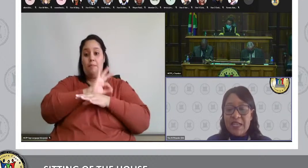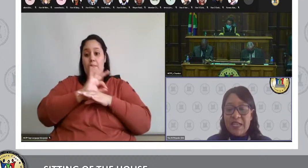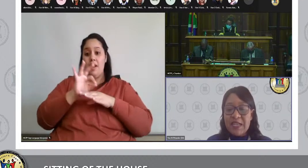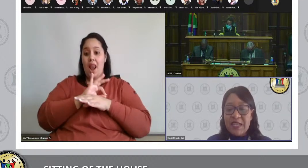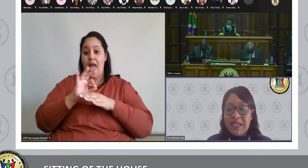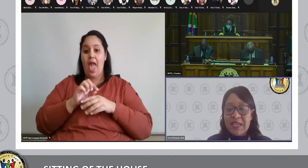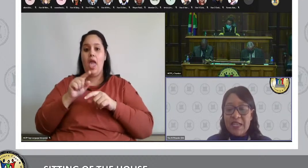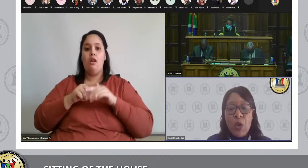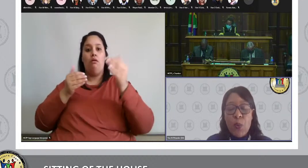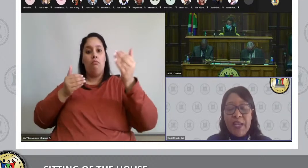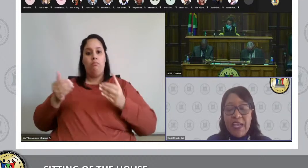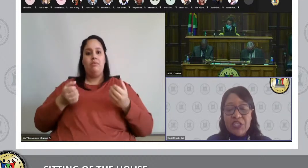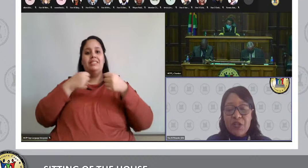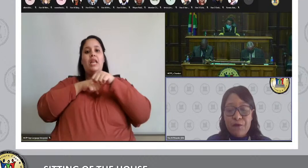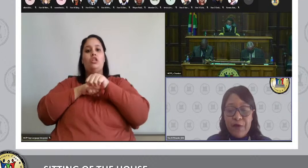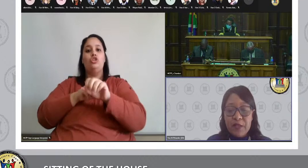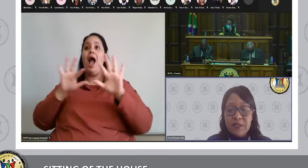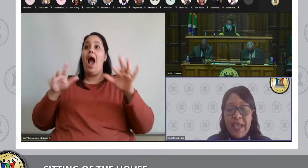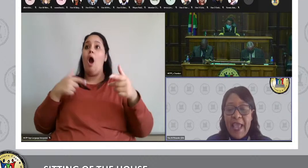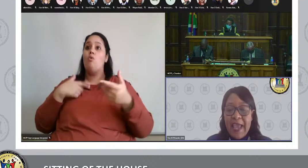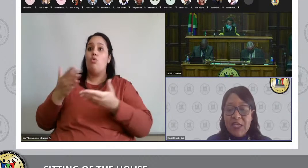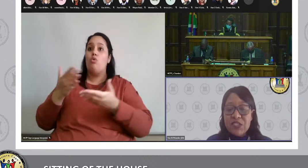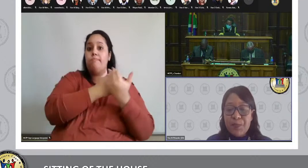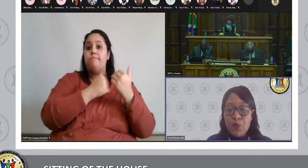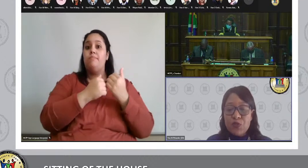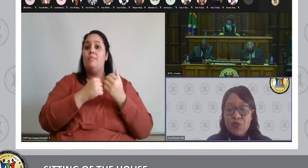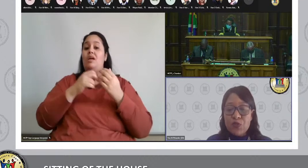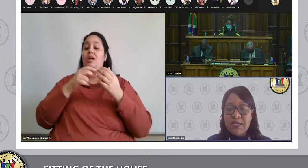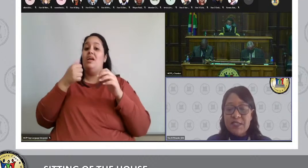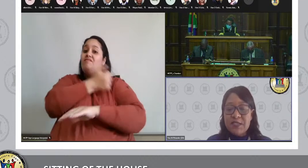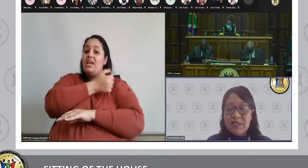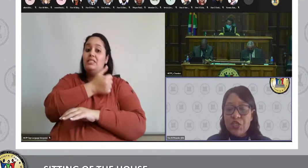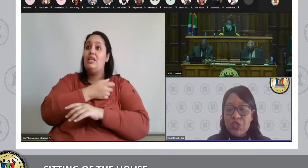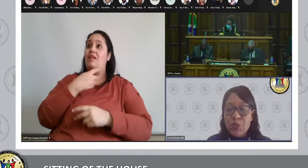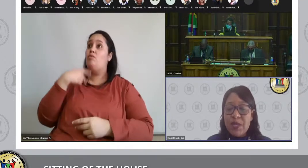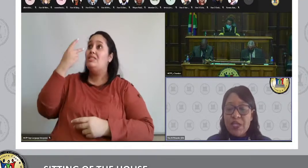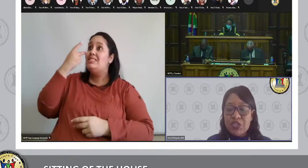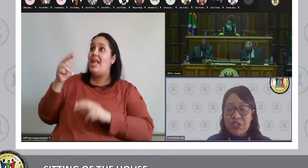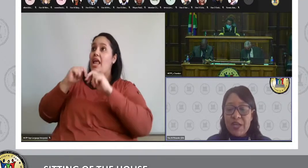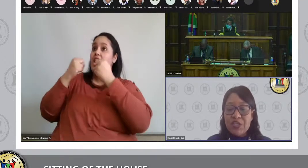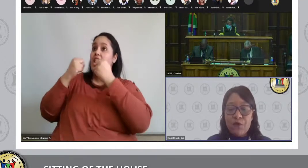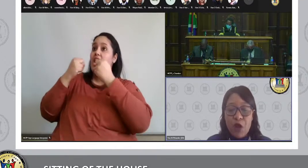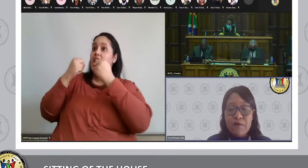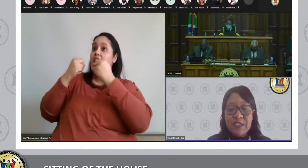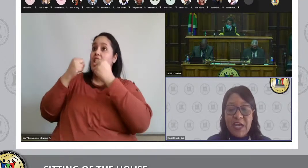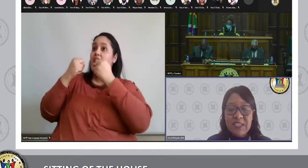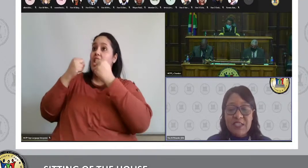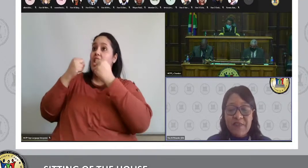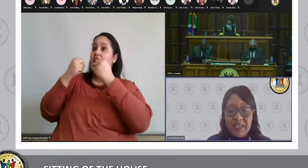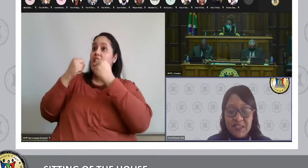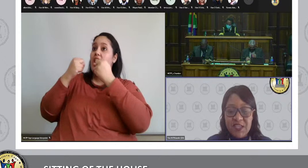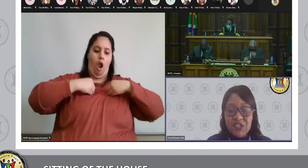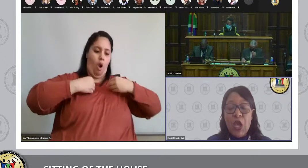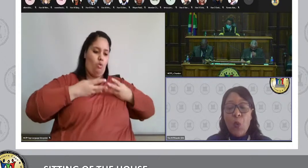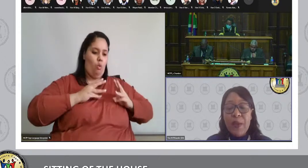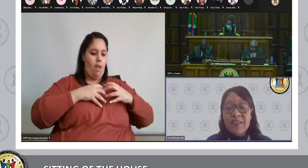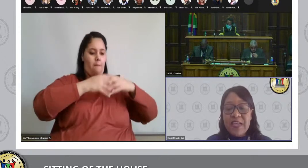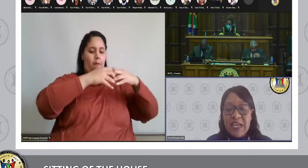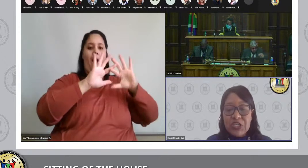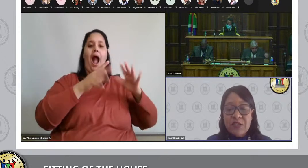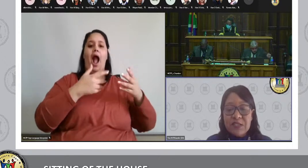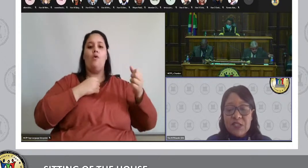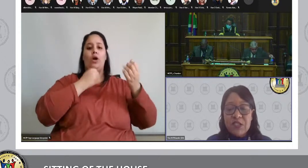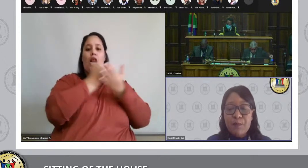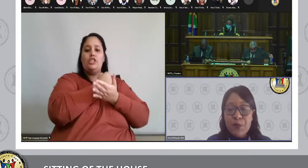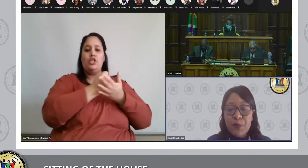to procure vaccines where national failed, and a supporting mechanism to ensure registration for COVID-19 vaccines when